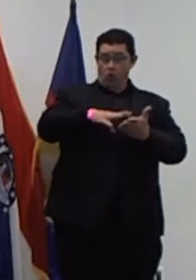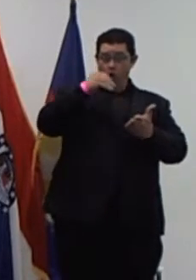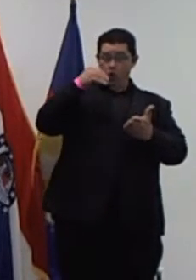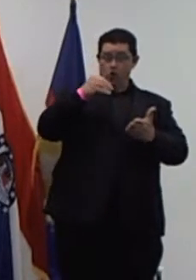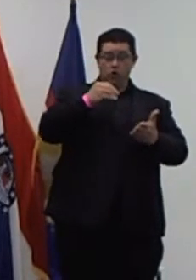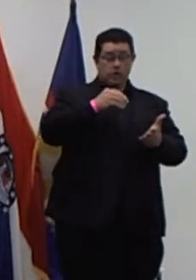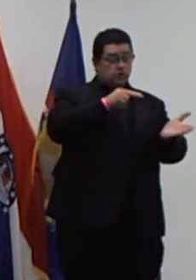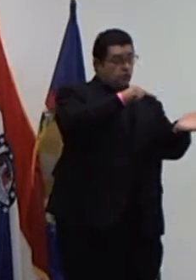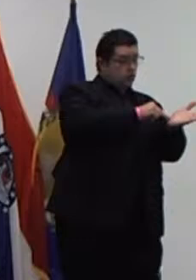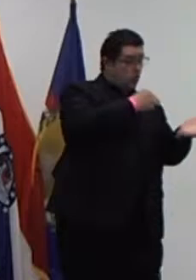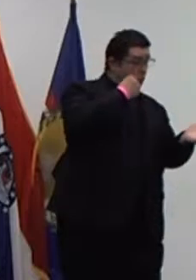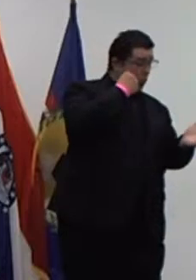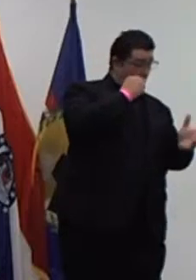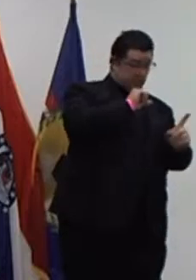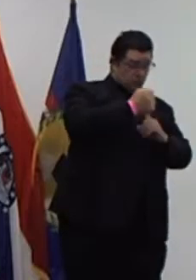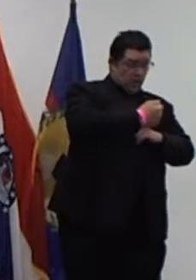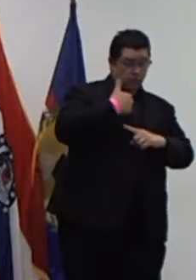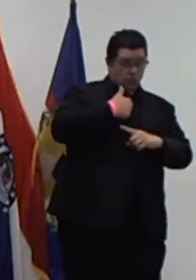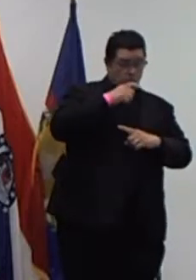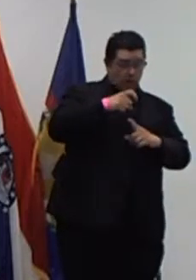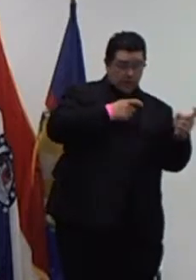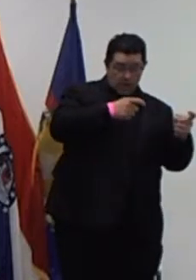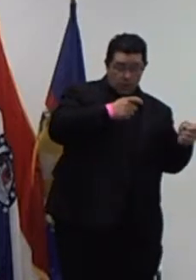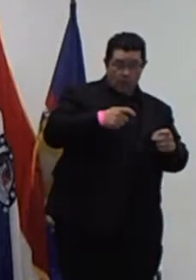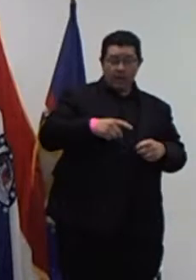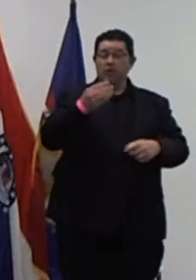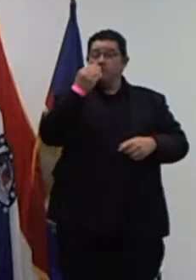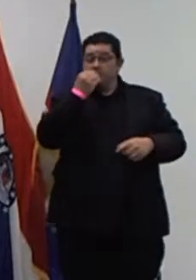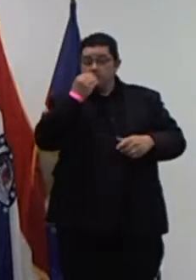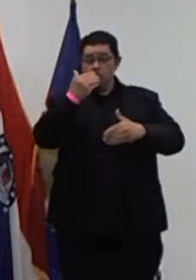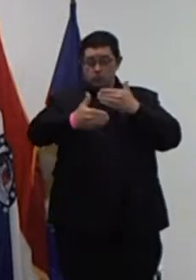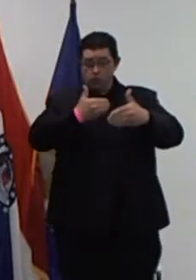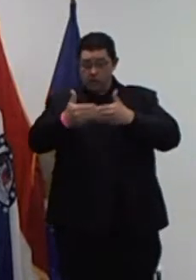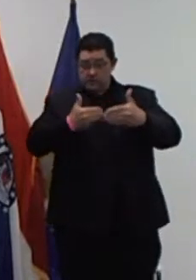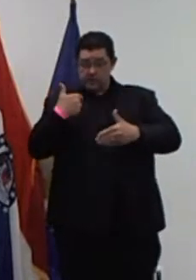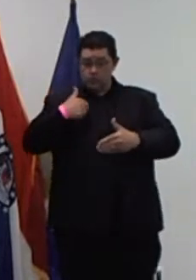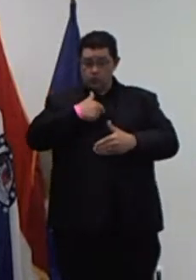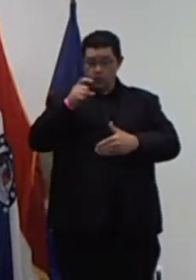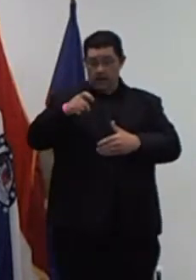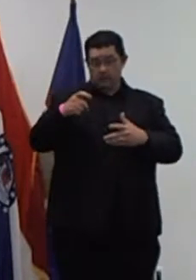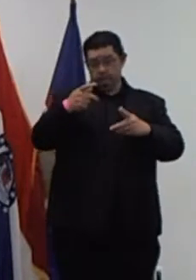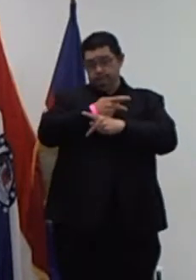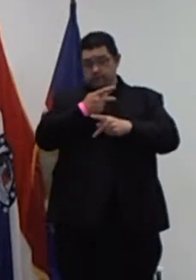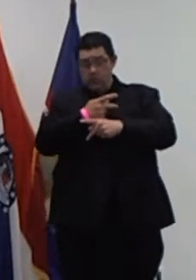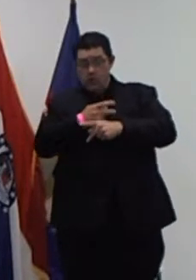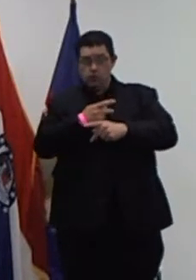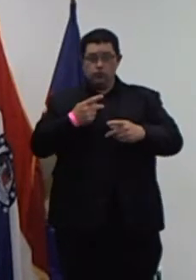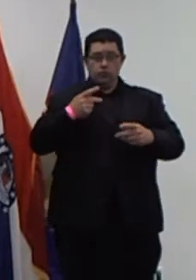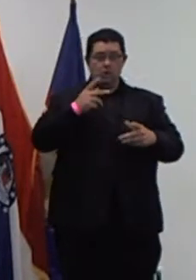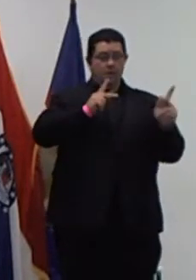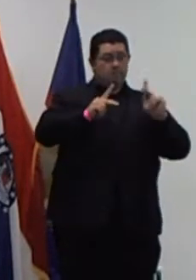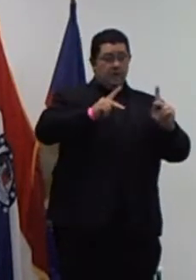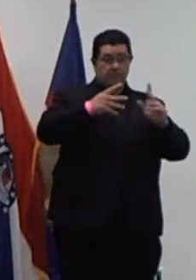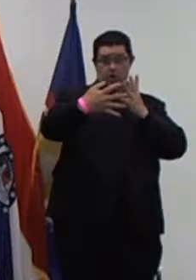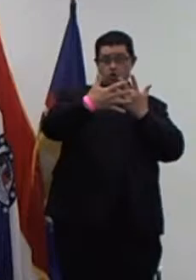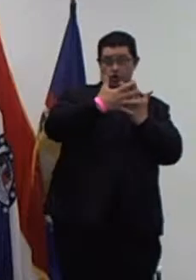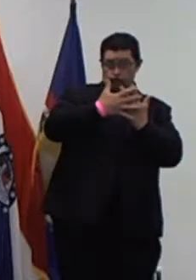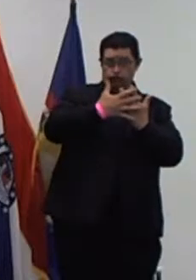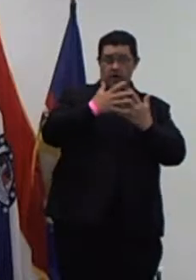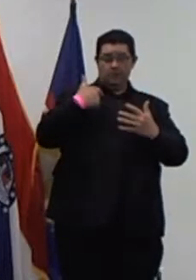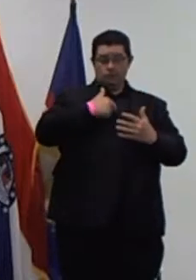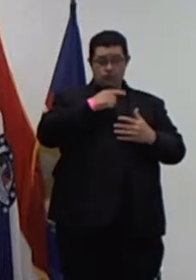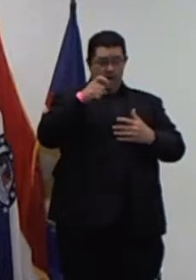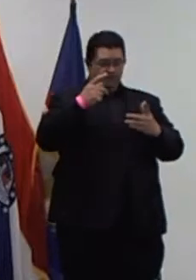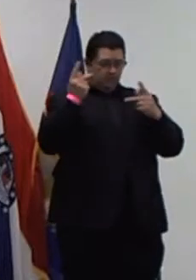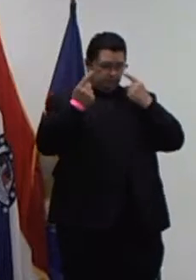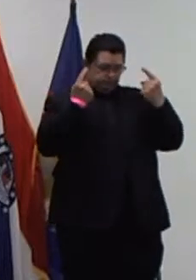nursing home situation that we had to deal with, we had the food processing that we had to deal with, You know, we had people incarcerated that we were having to deal with, a lot